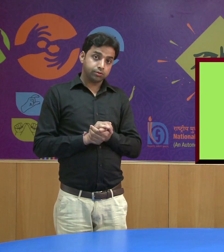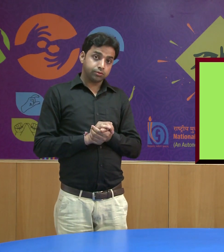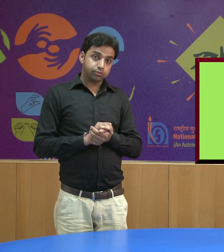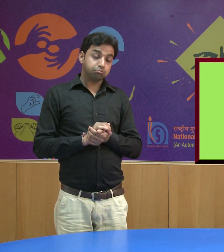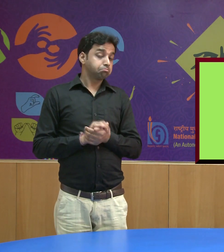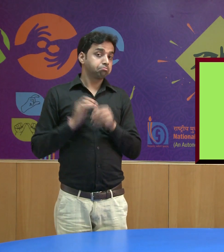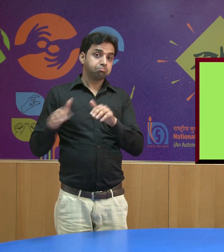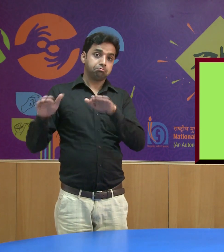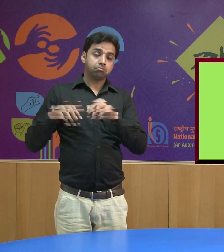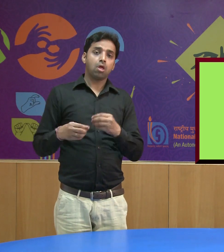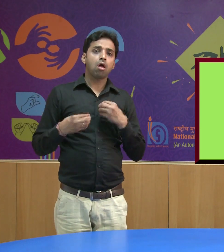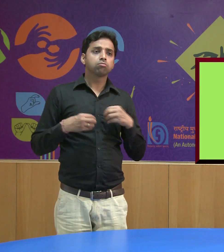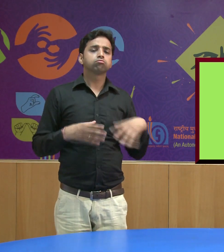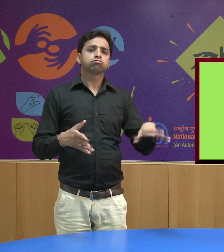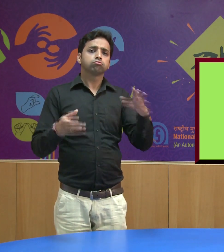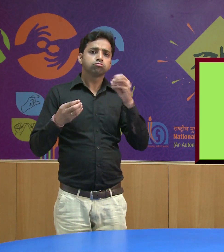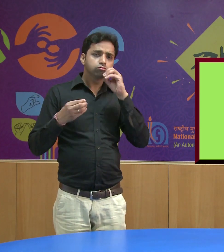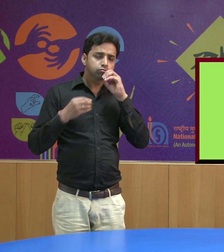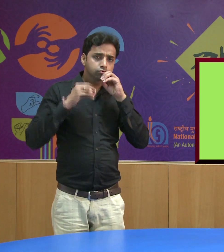has given information about this university.